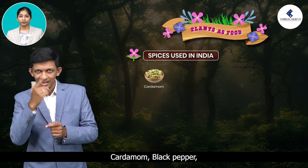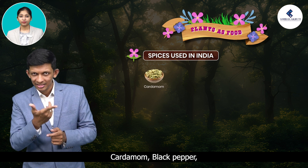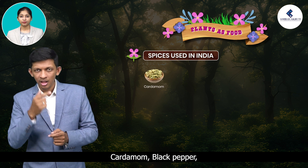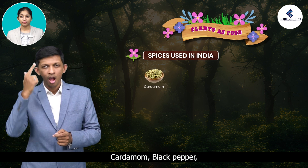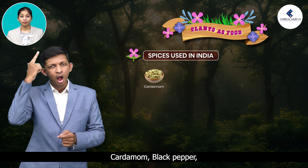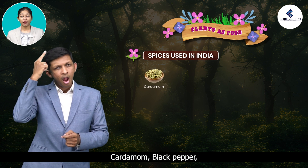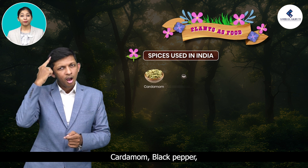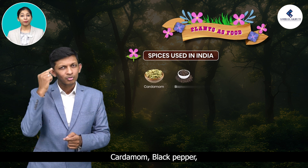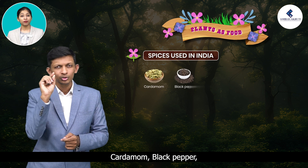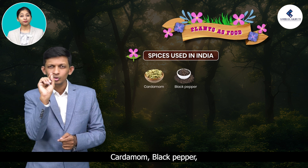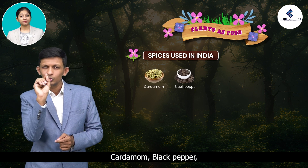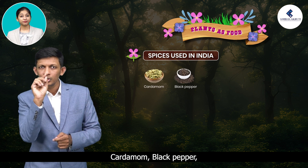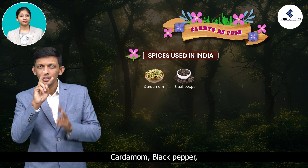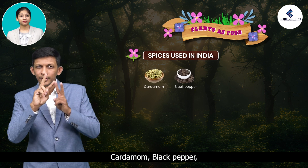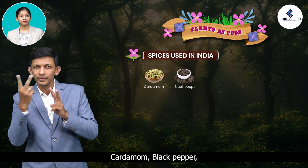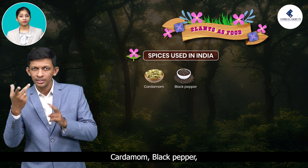cardamom, black pepper,